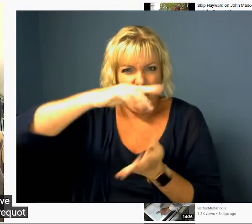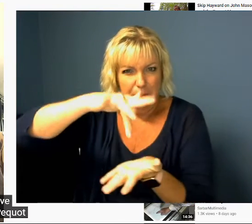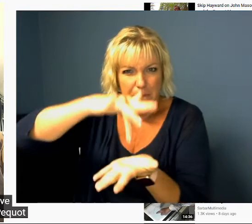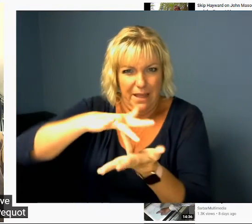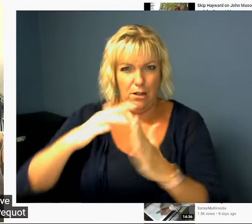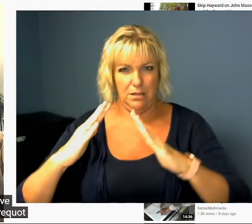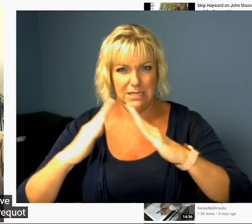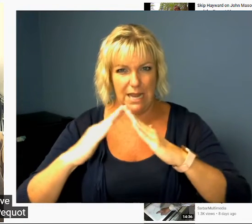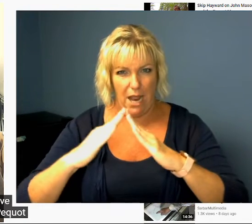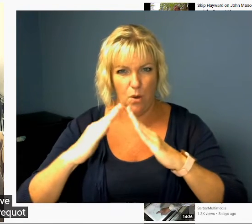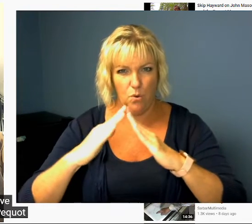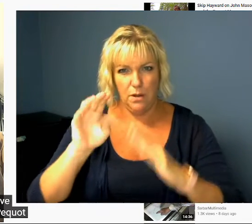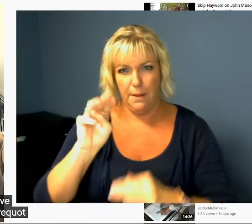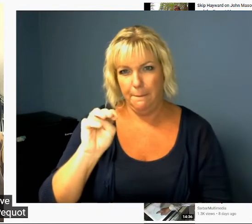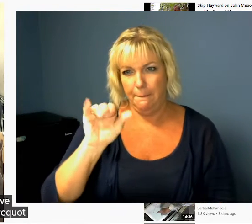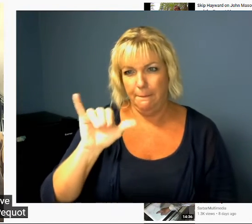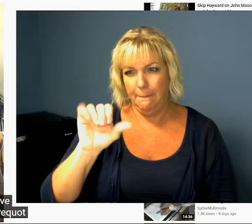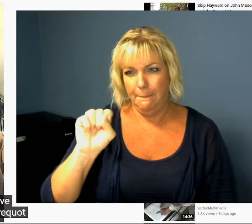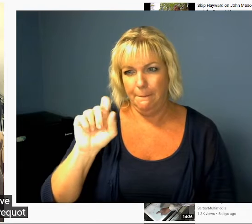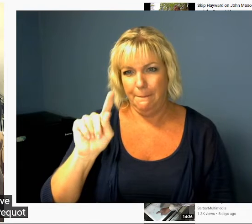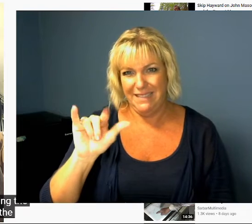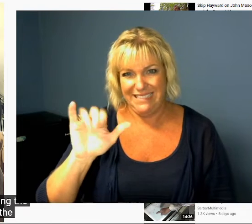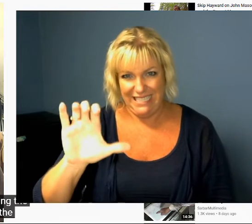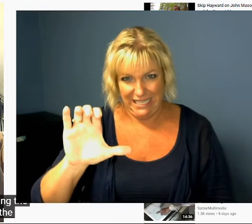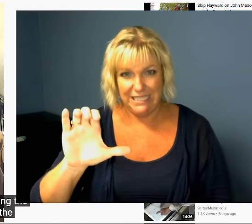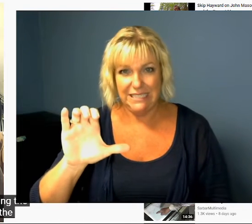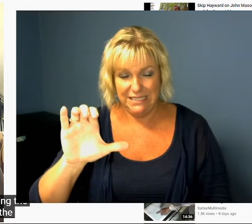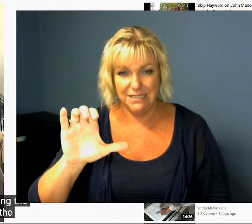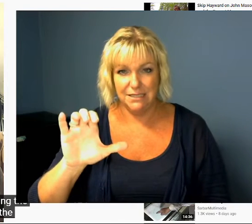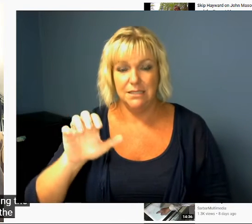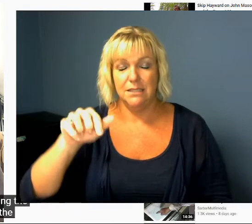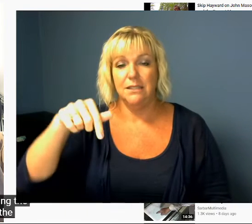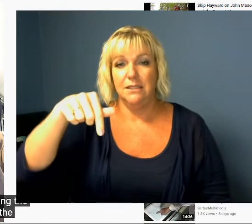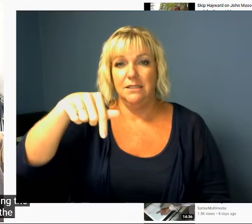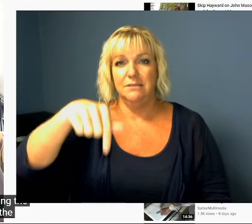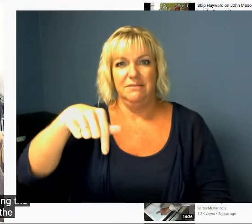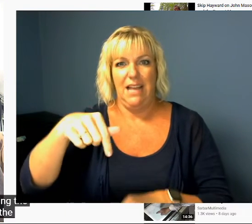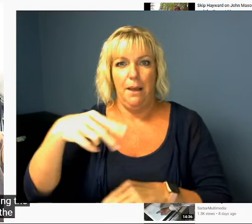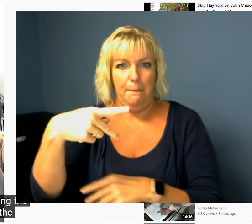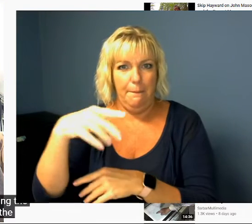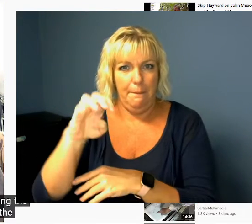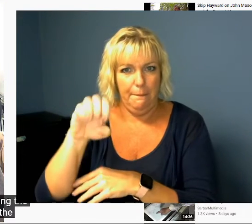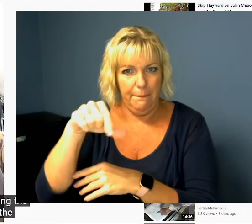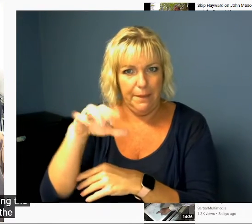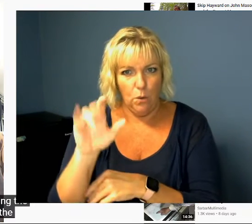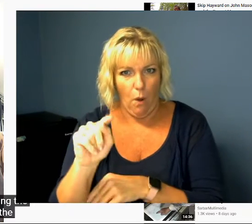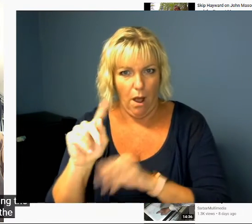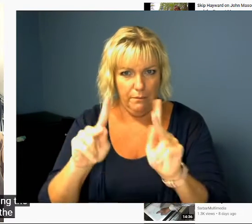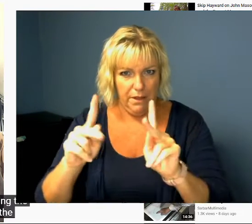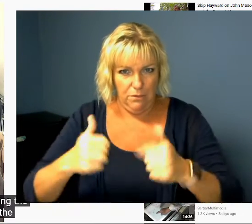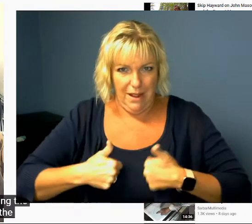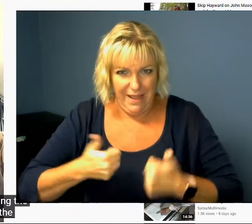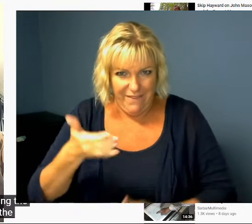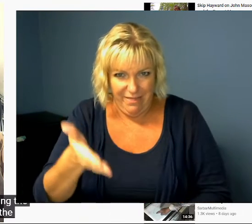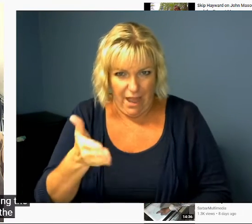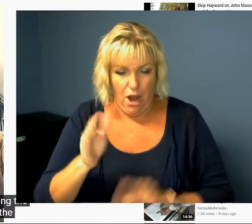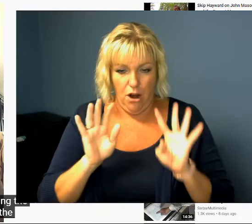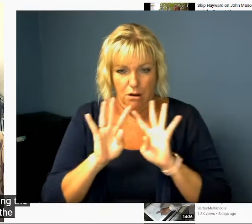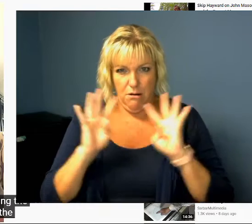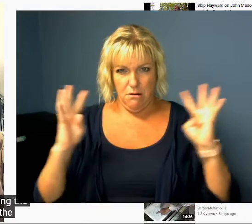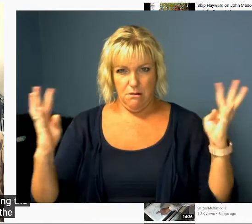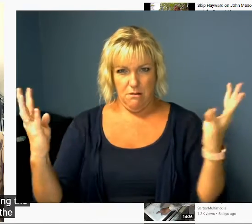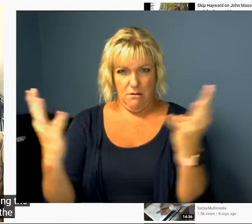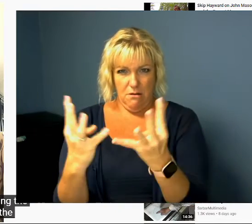colonists, alongside their Native American allies, surrounded the Pequot village of Mystic. They began burning